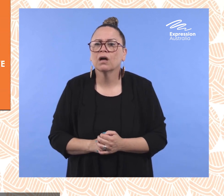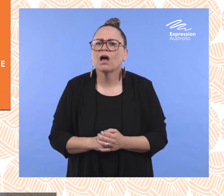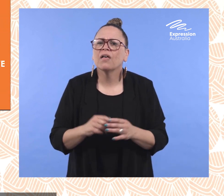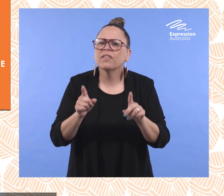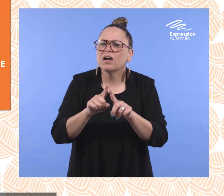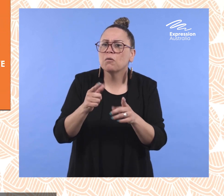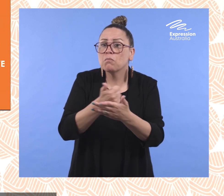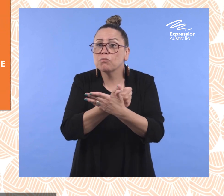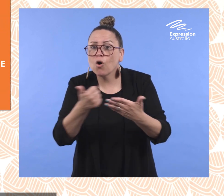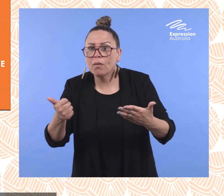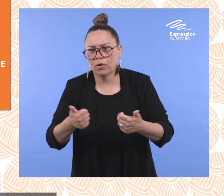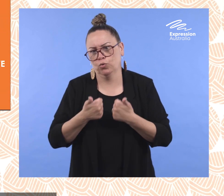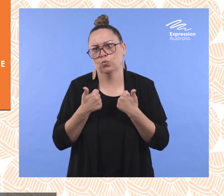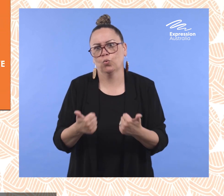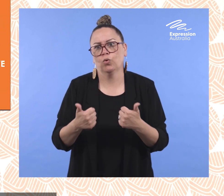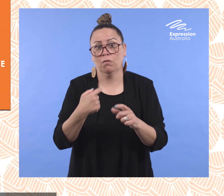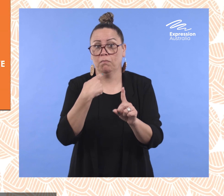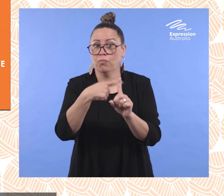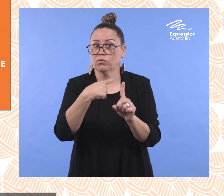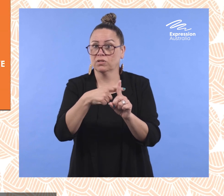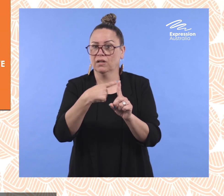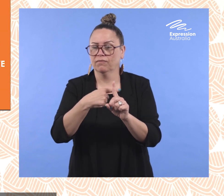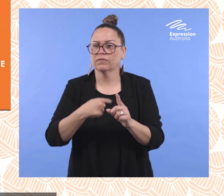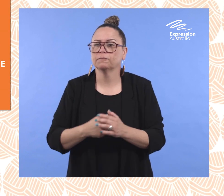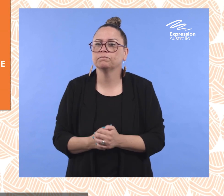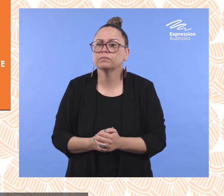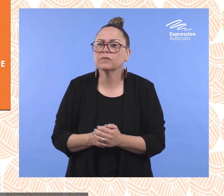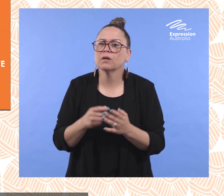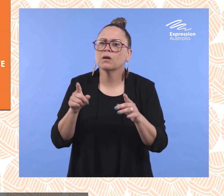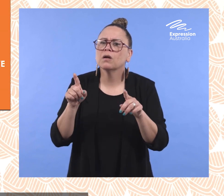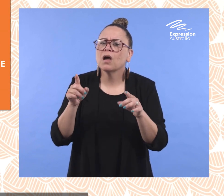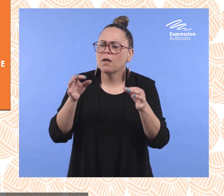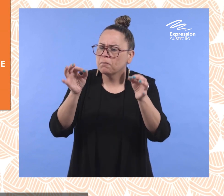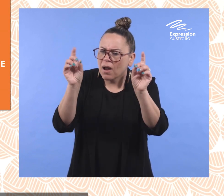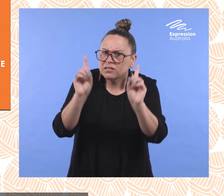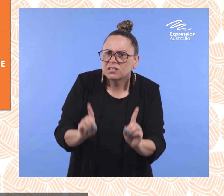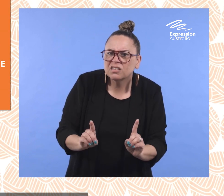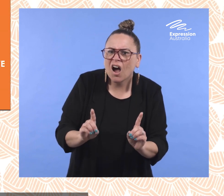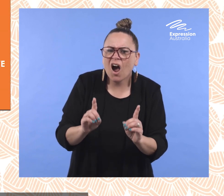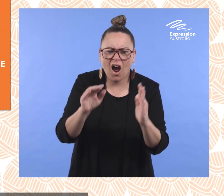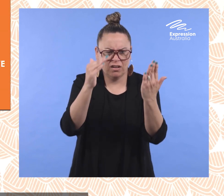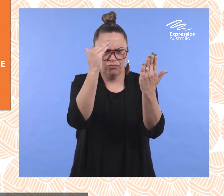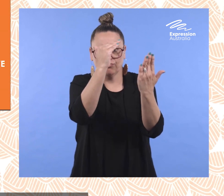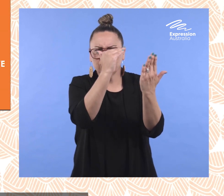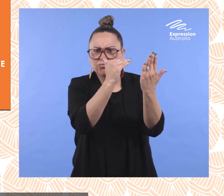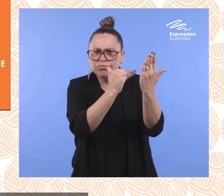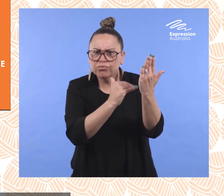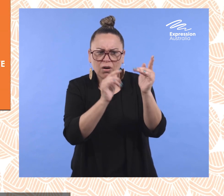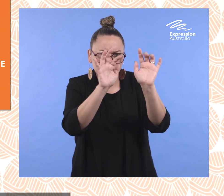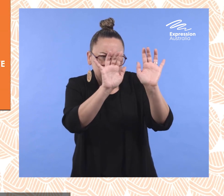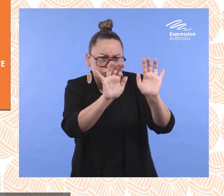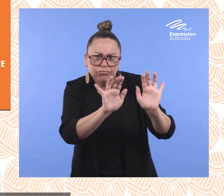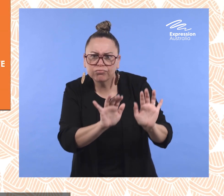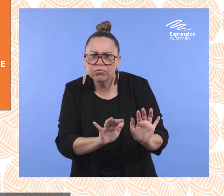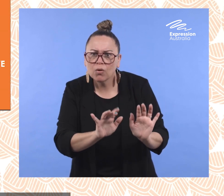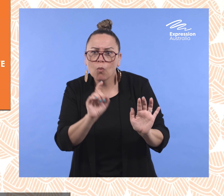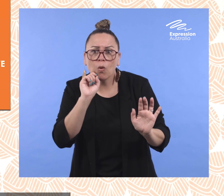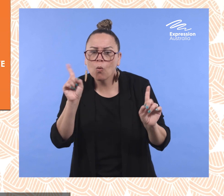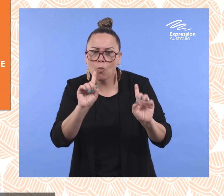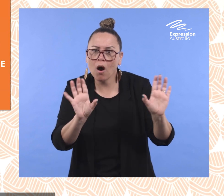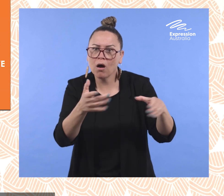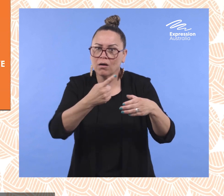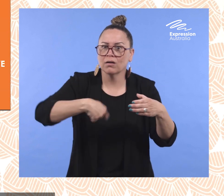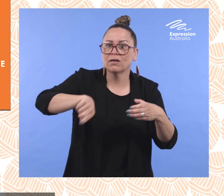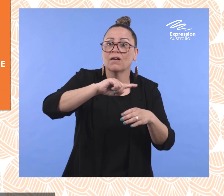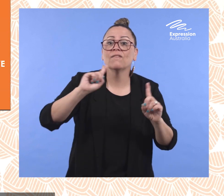in favour is that it is permanent. And also those design principles that it will be